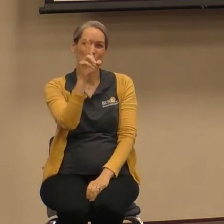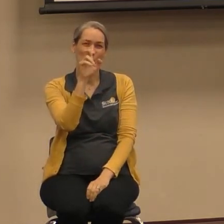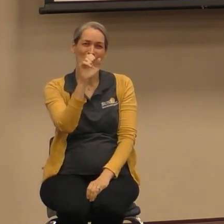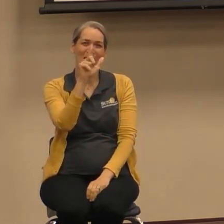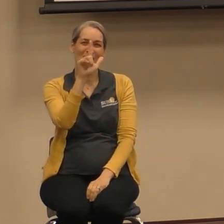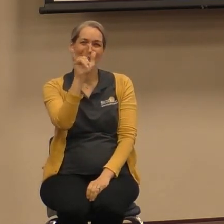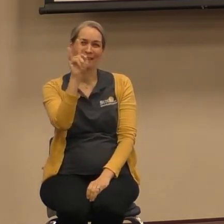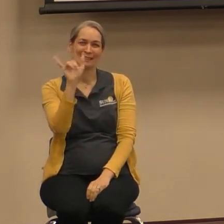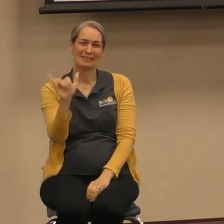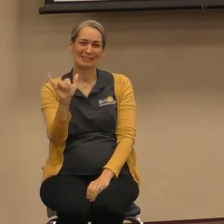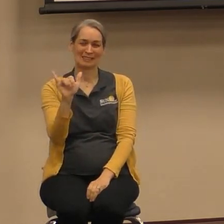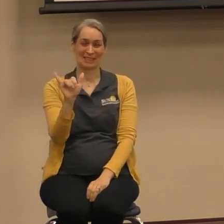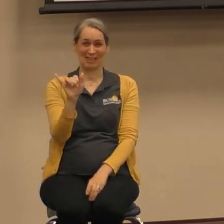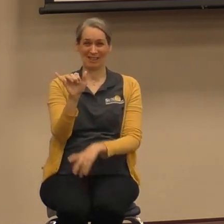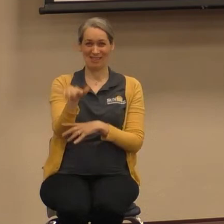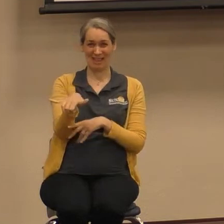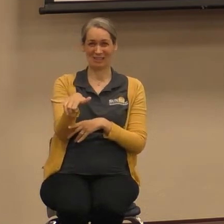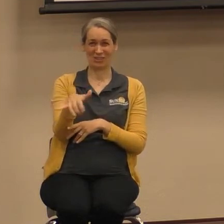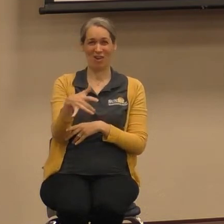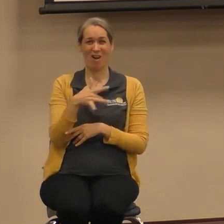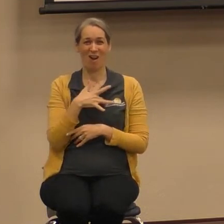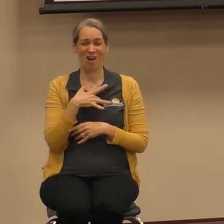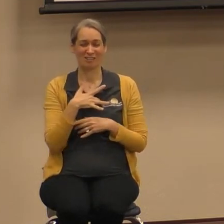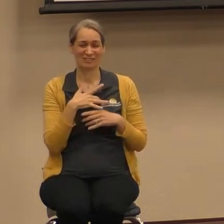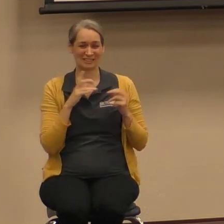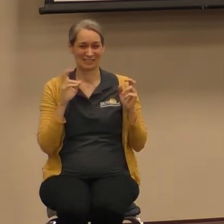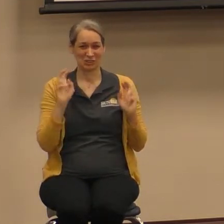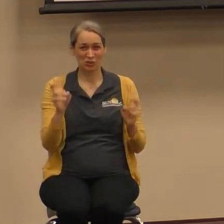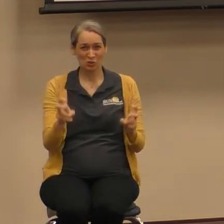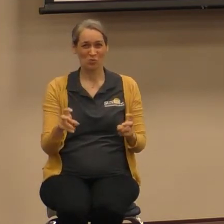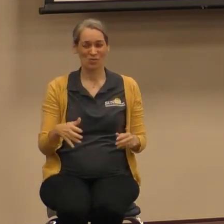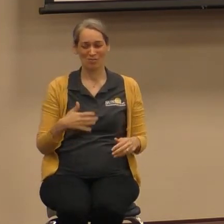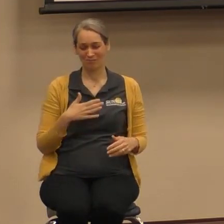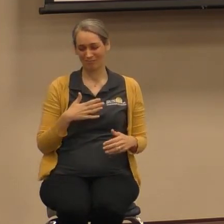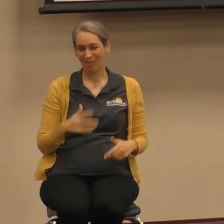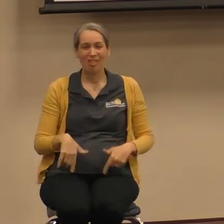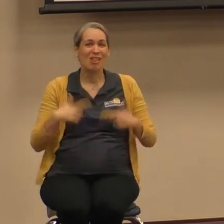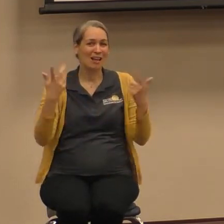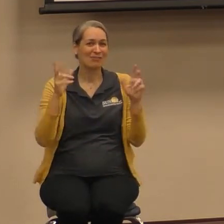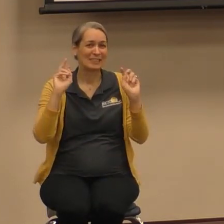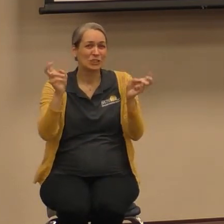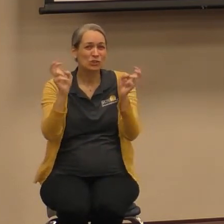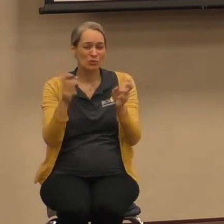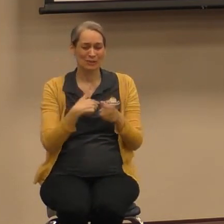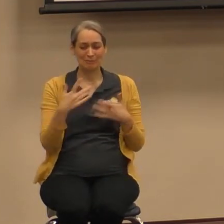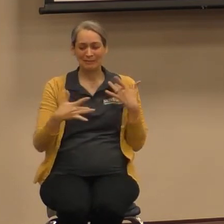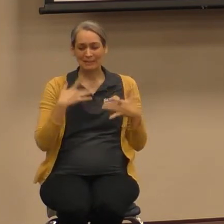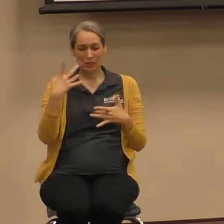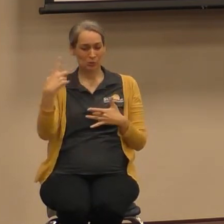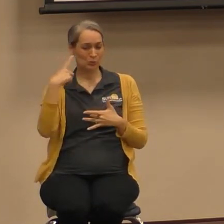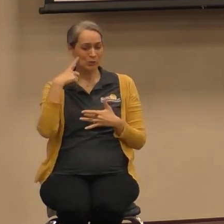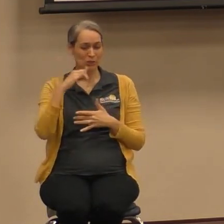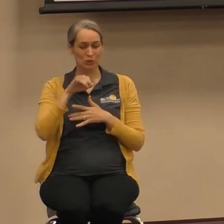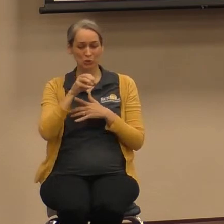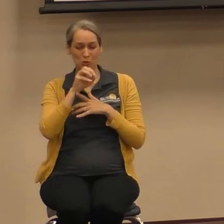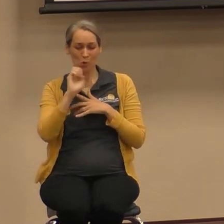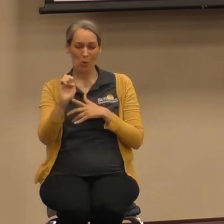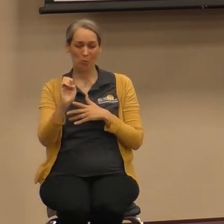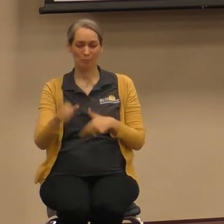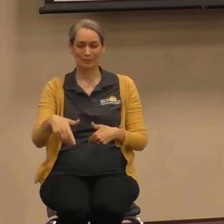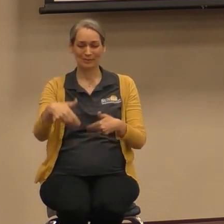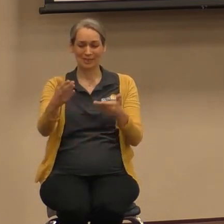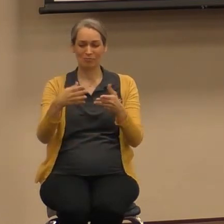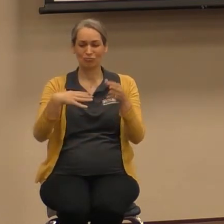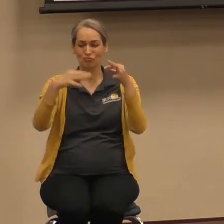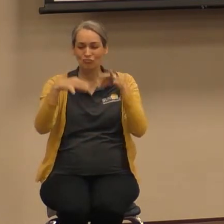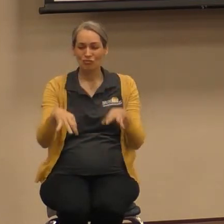issue, and I'm excited for Joe to present to us and describe some of the things that he's going to,